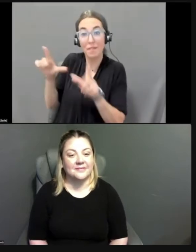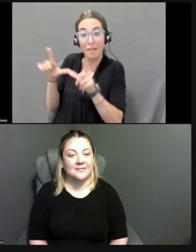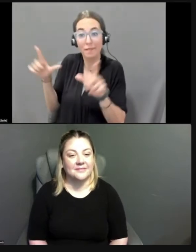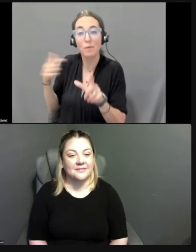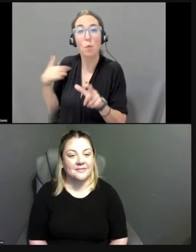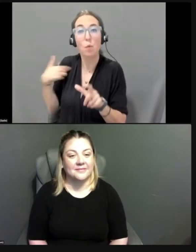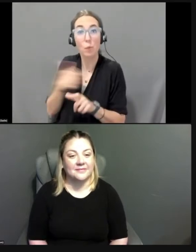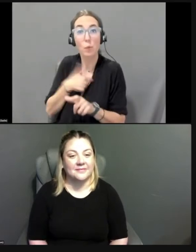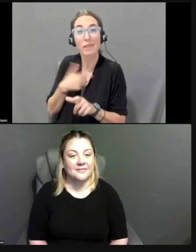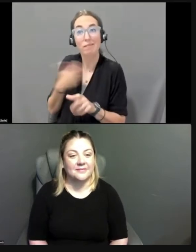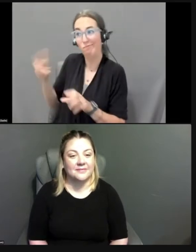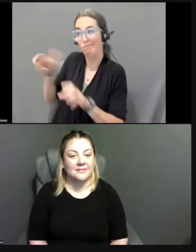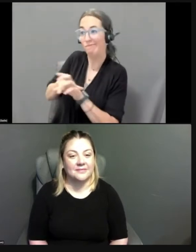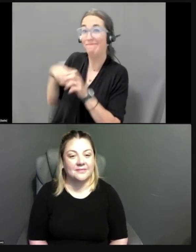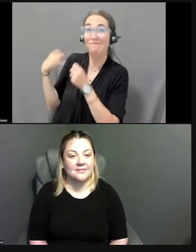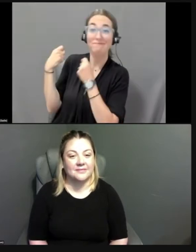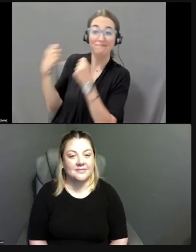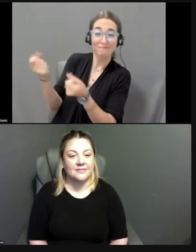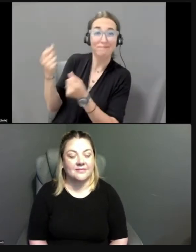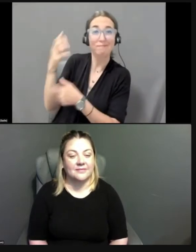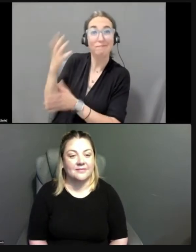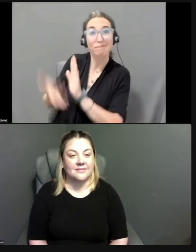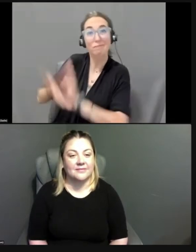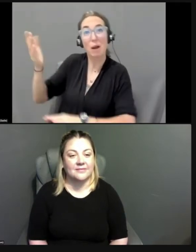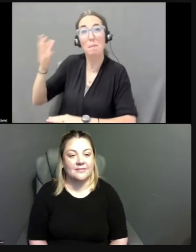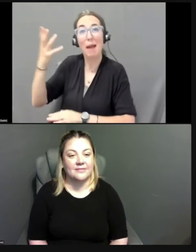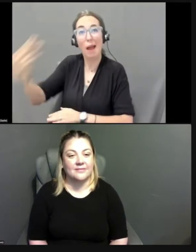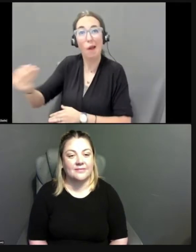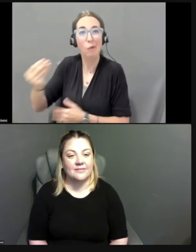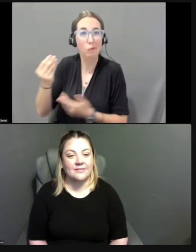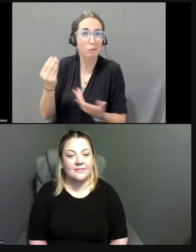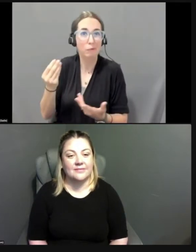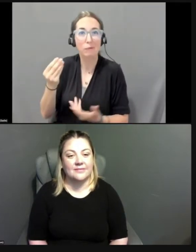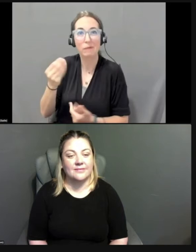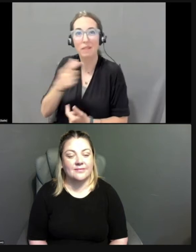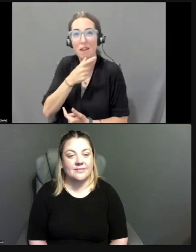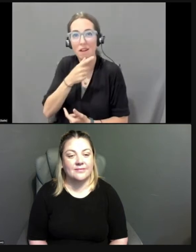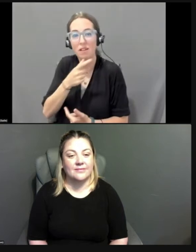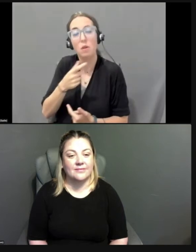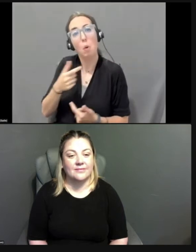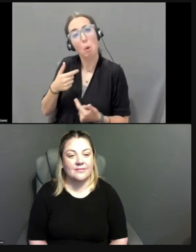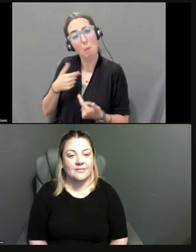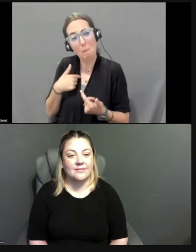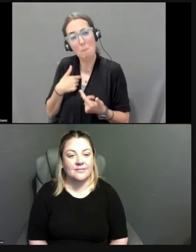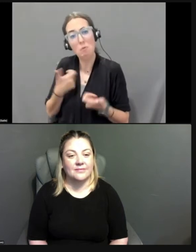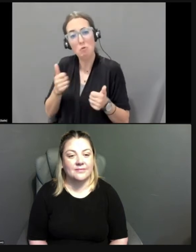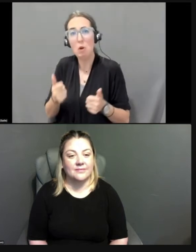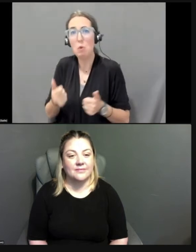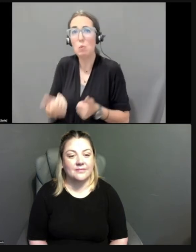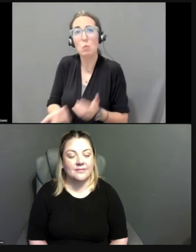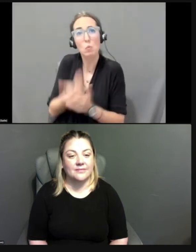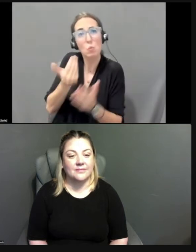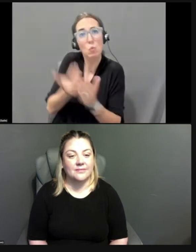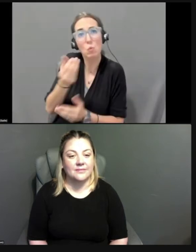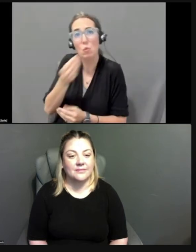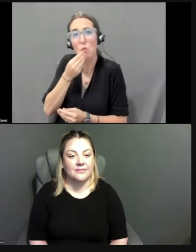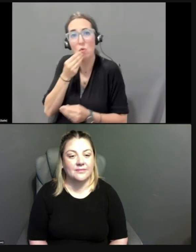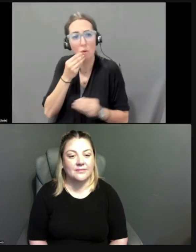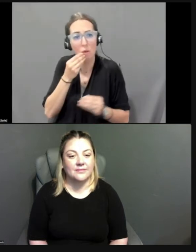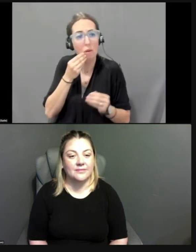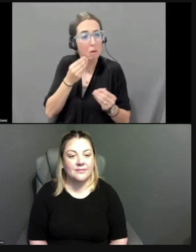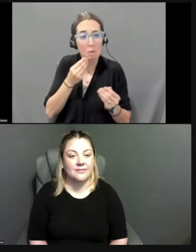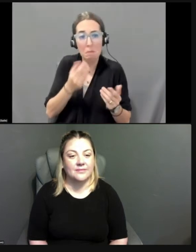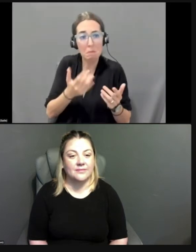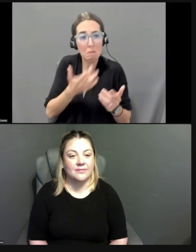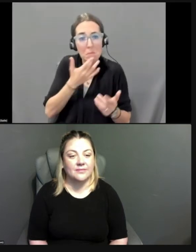like my palate for eating, I guess, sort of expanded a little bit. And I started recognizing, like, oh crap, there's foods out here that I